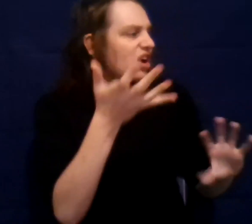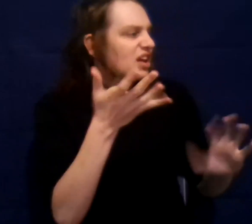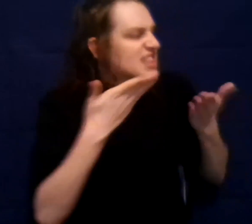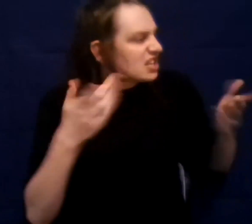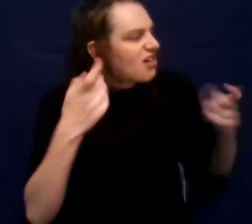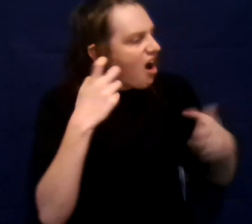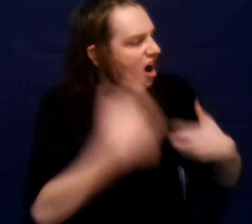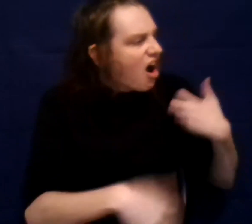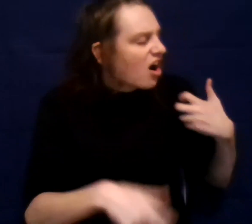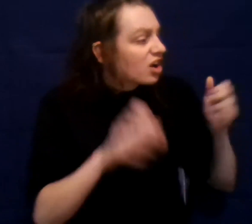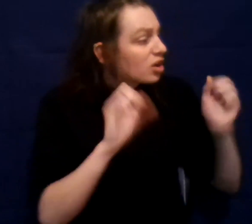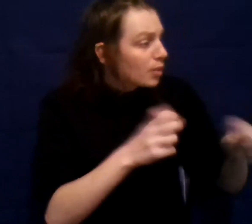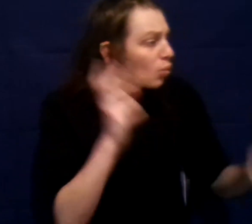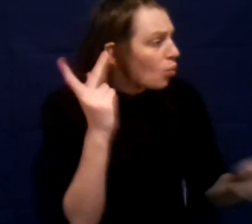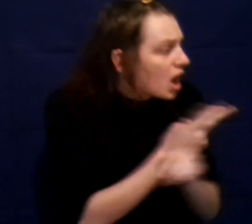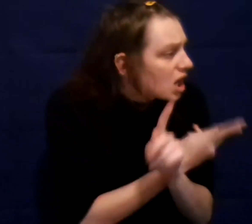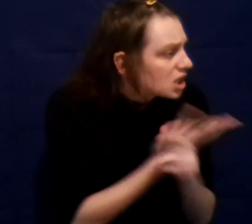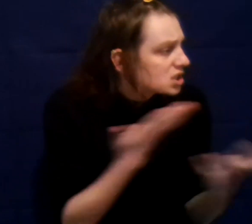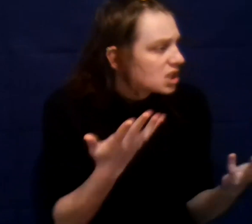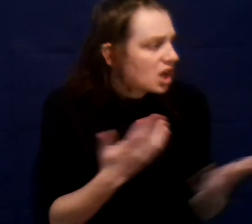worse.